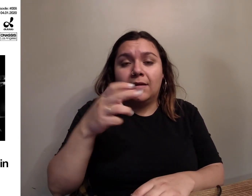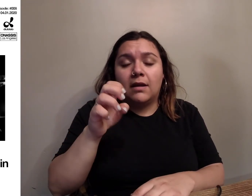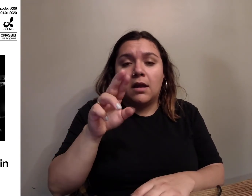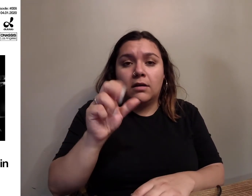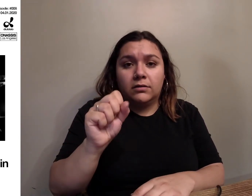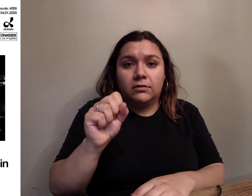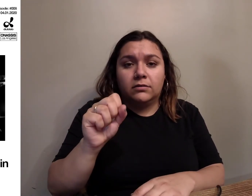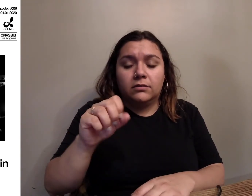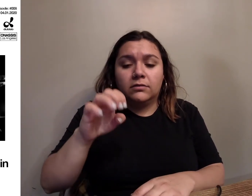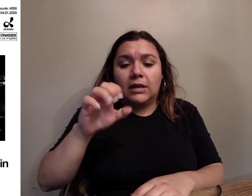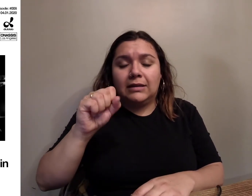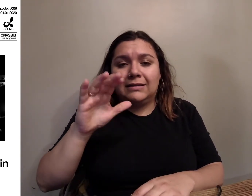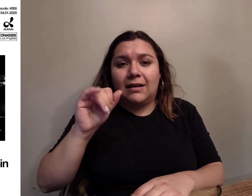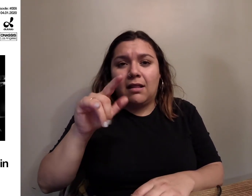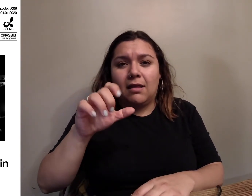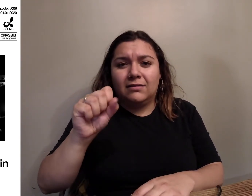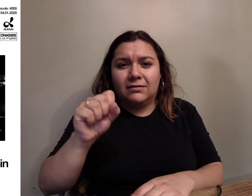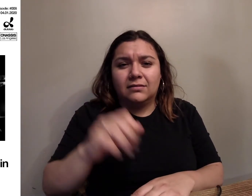Aeschylus,